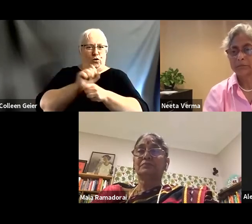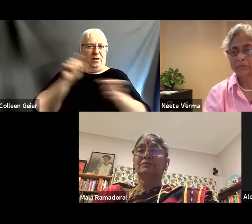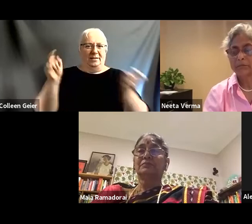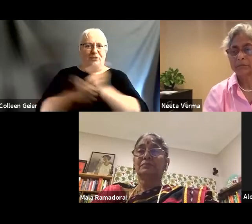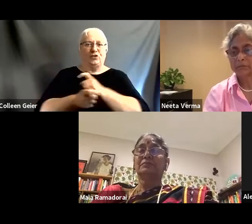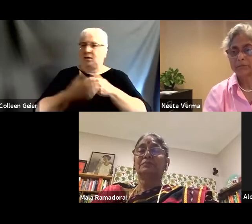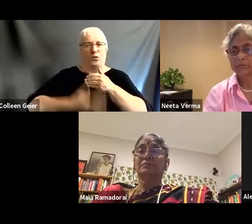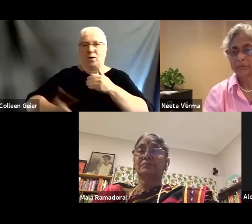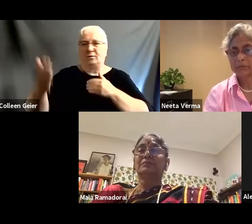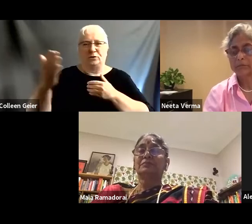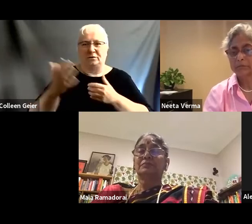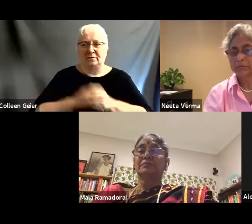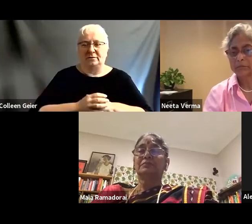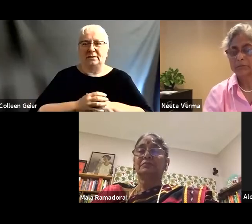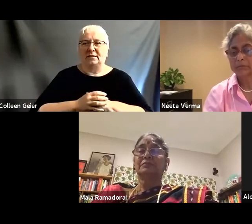times. I think